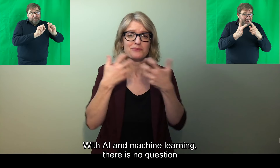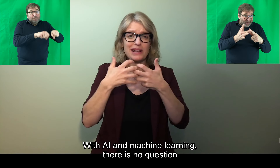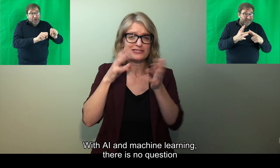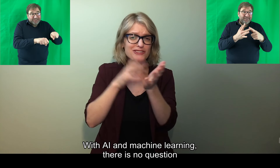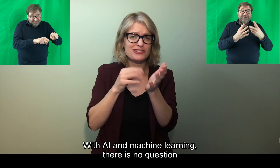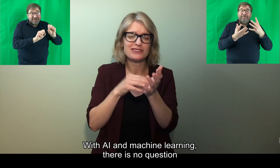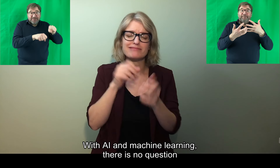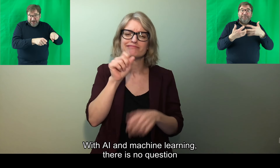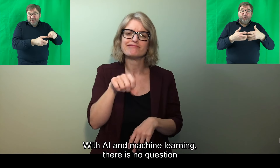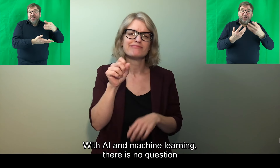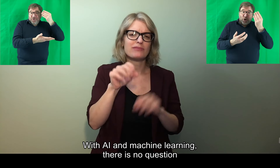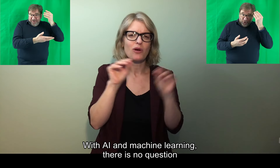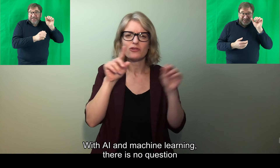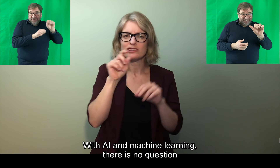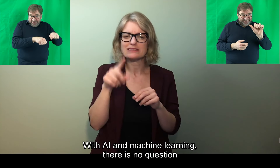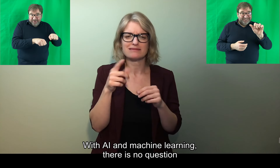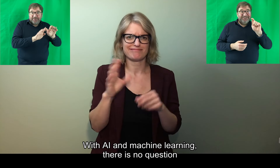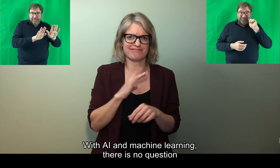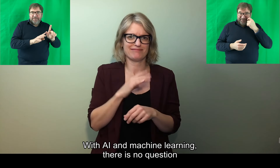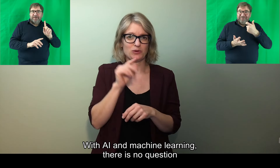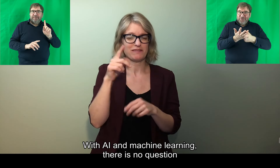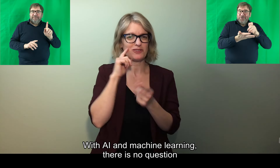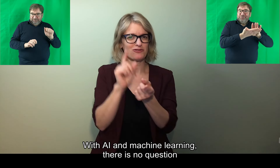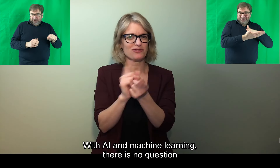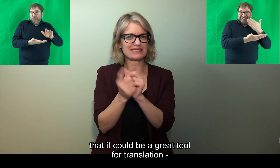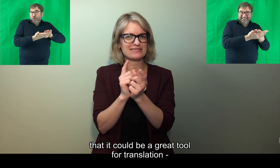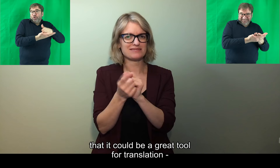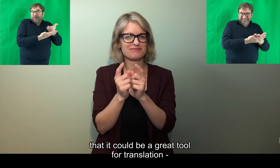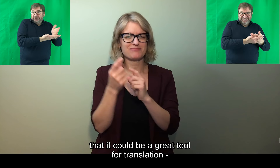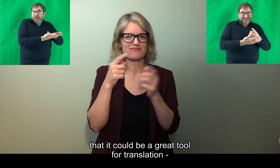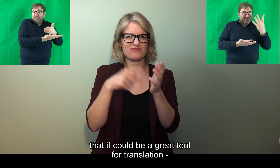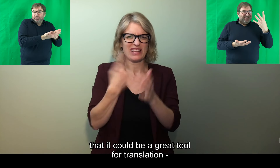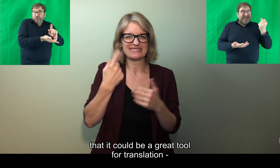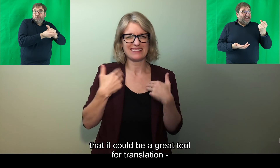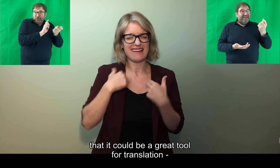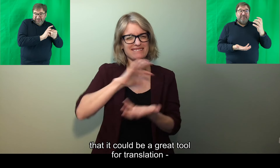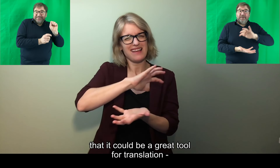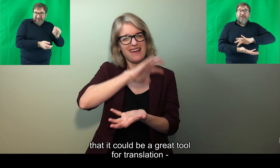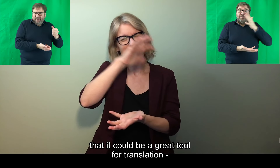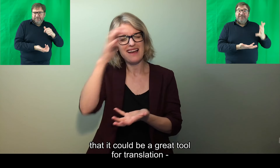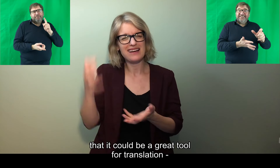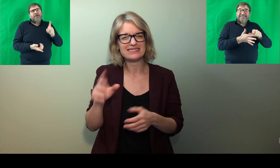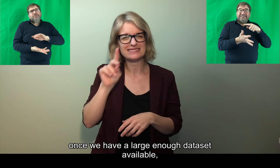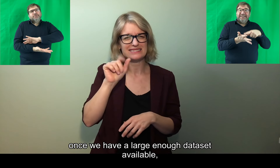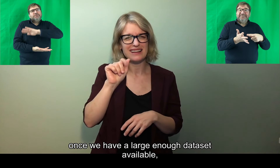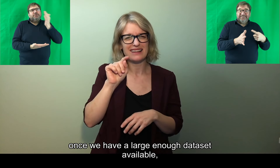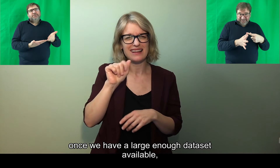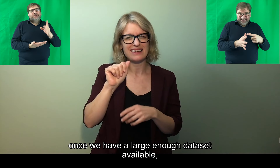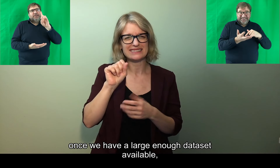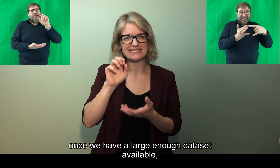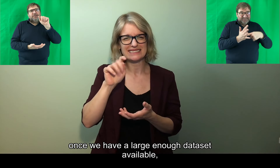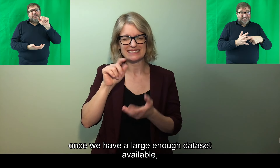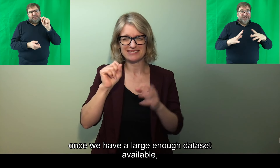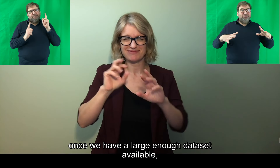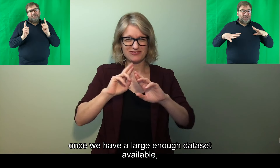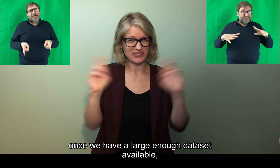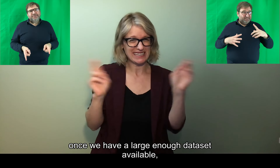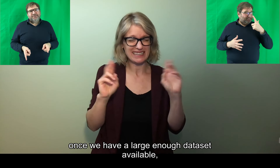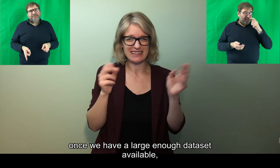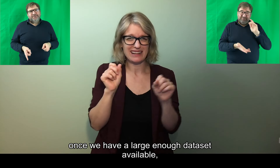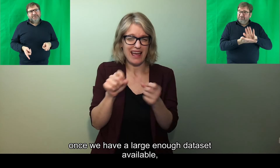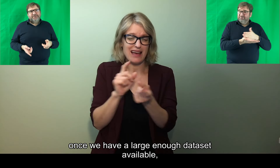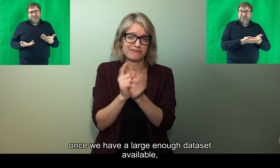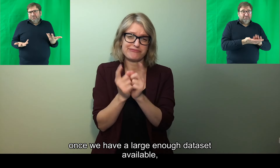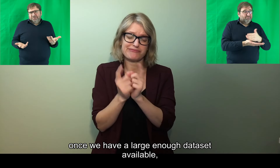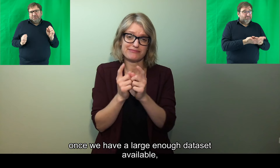potential. With AI and machine learning, there is no question that it could be a great tool for translation once we have a large enough